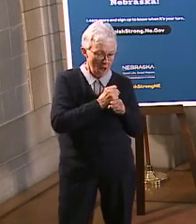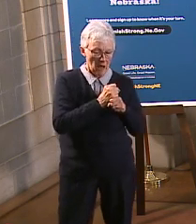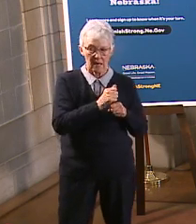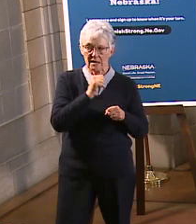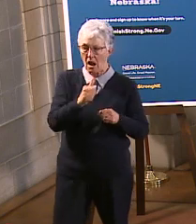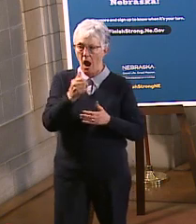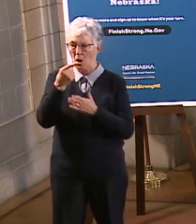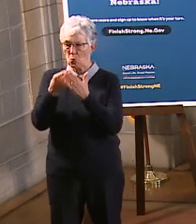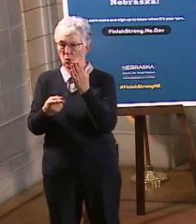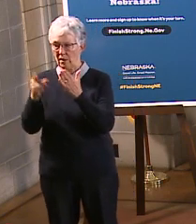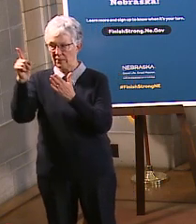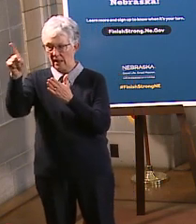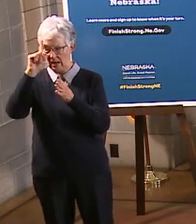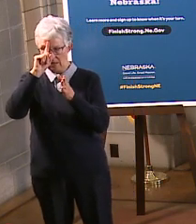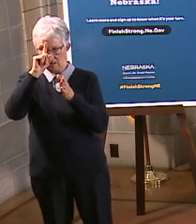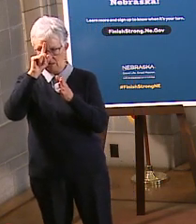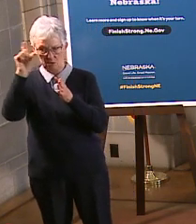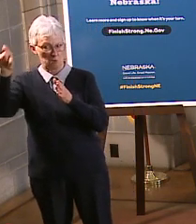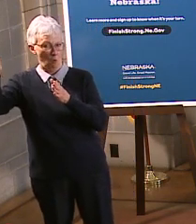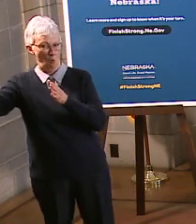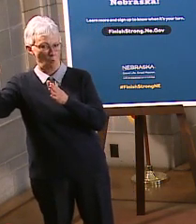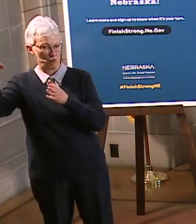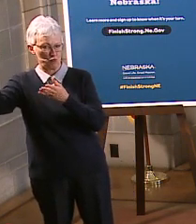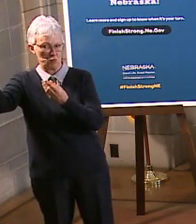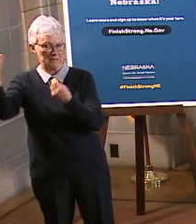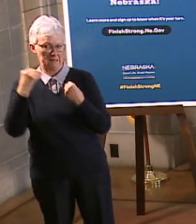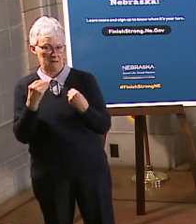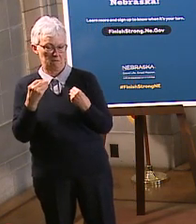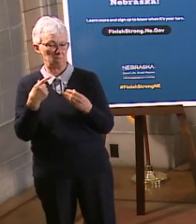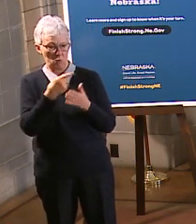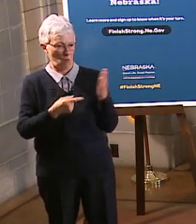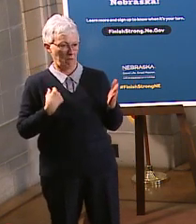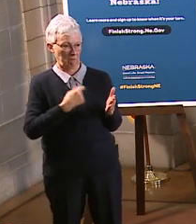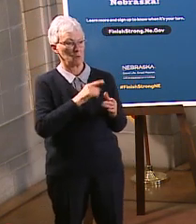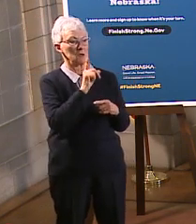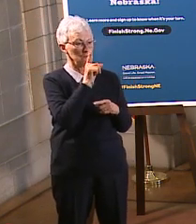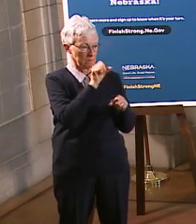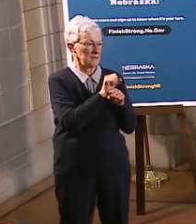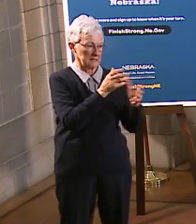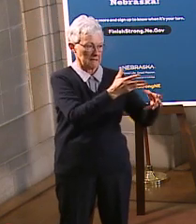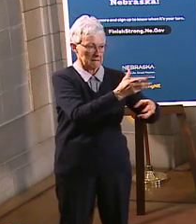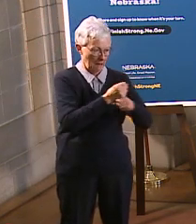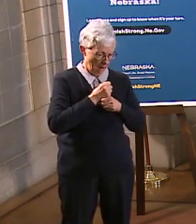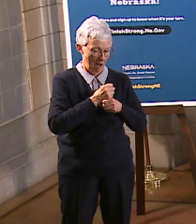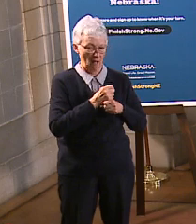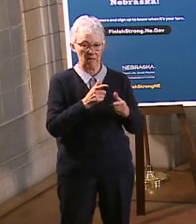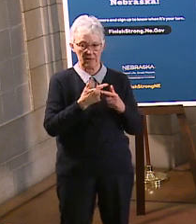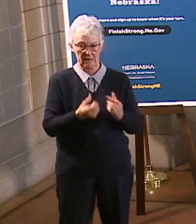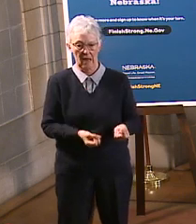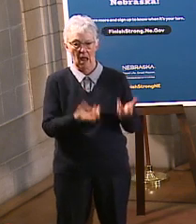we're continuing to work on the system to be able to make sure it accurately reflects where we are with regard to getting that vaccine out.